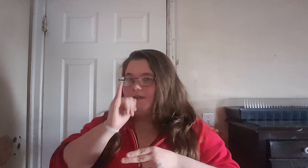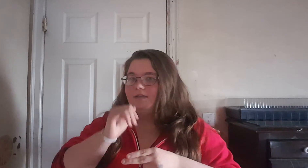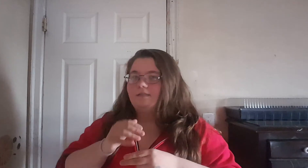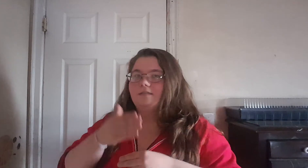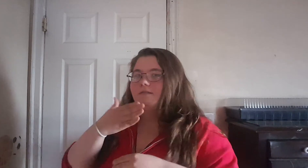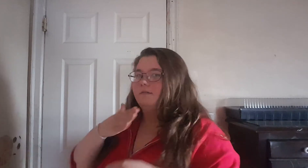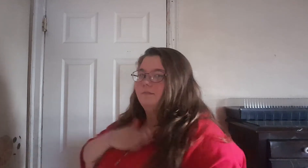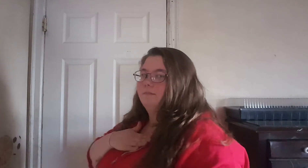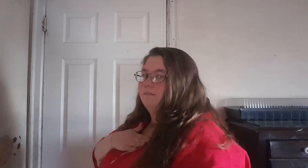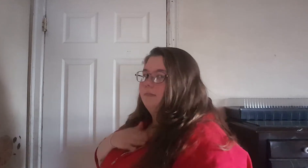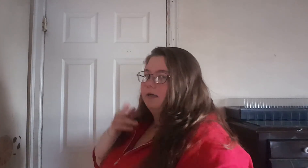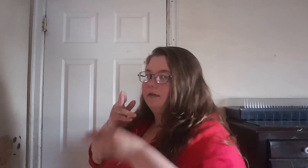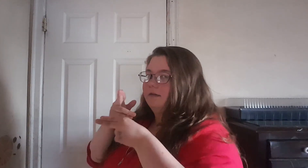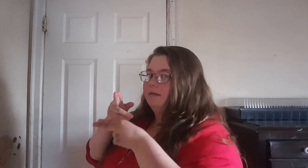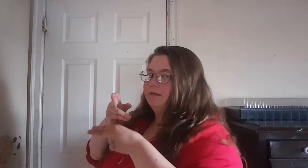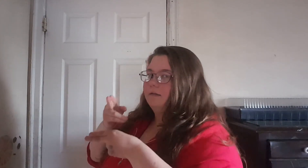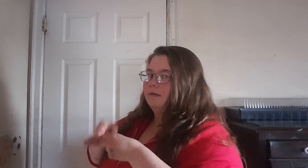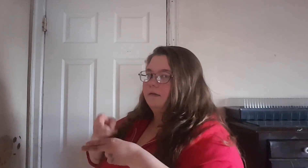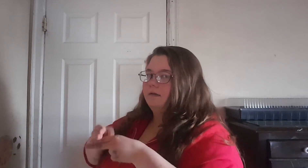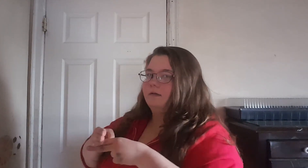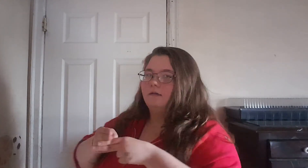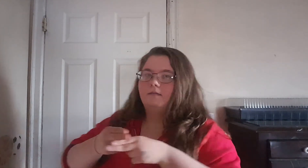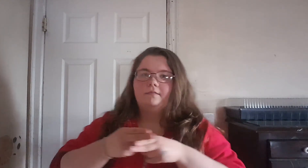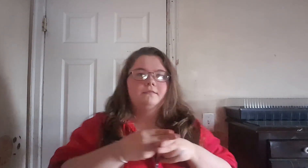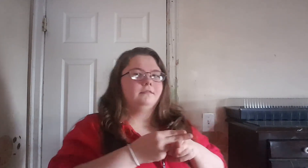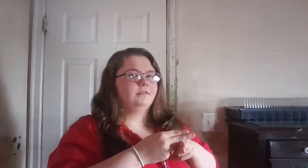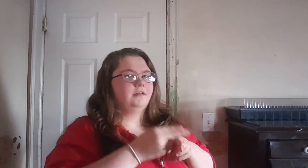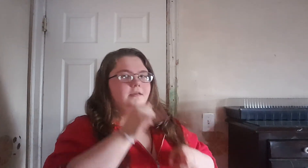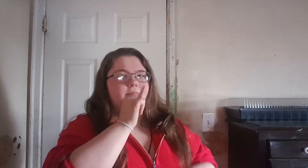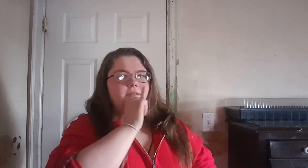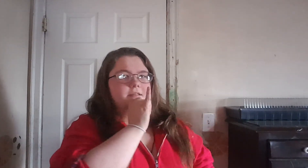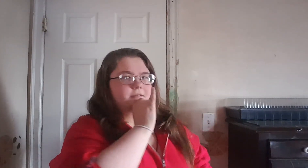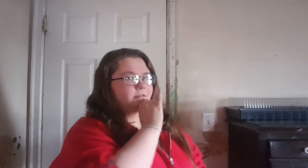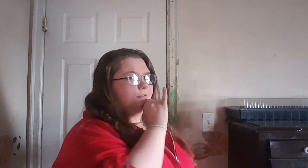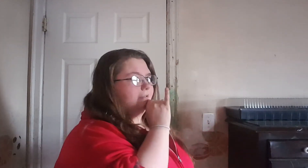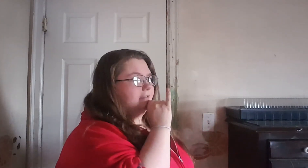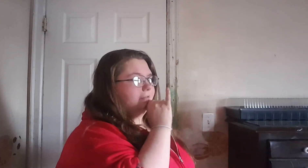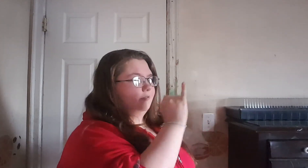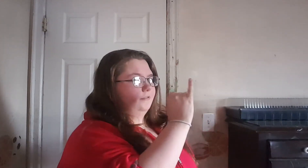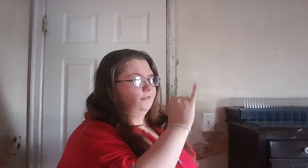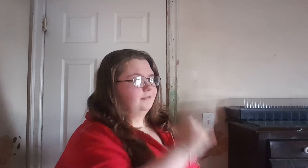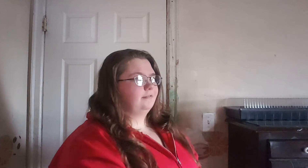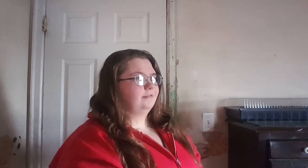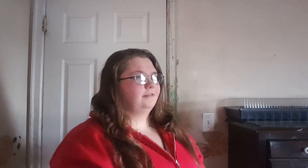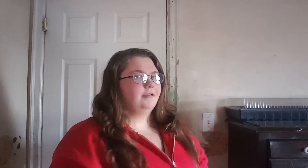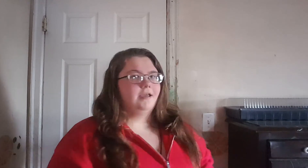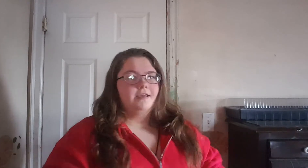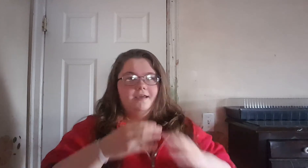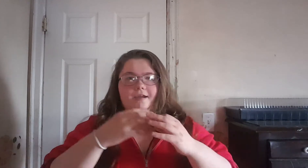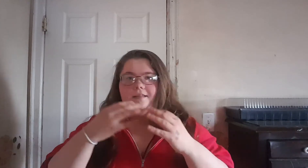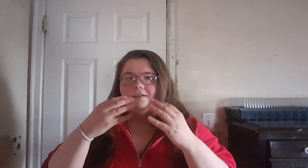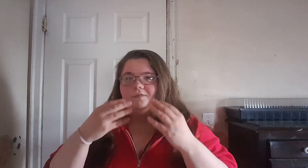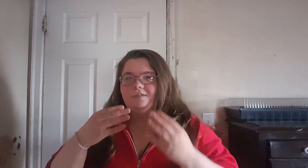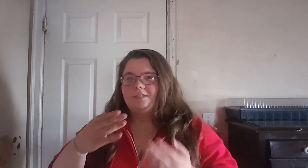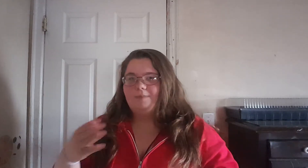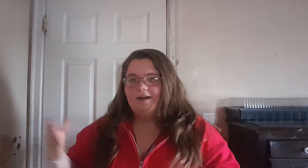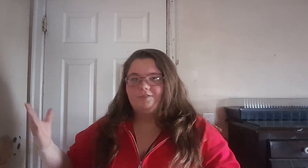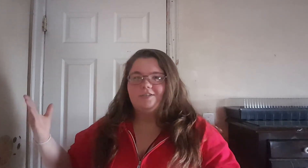is my name is and then you would spell out your